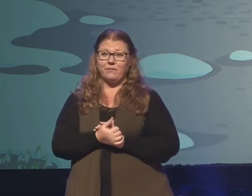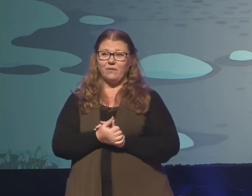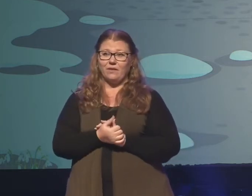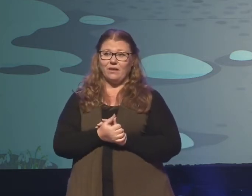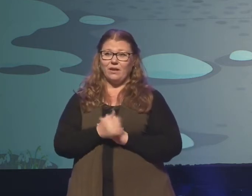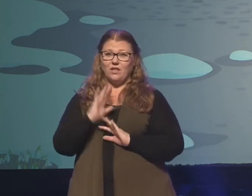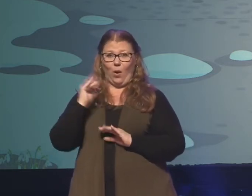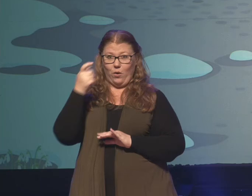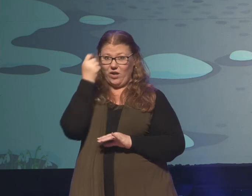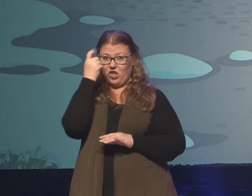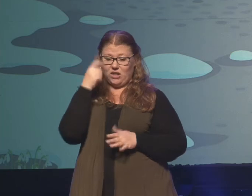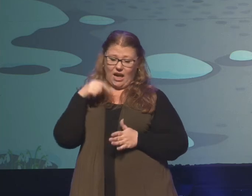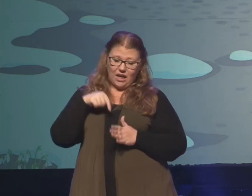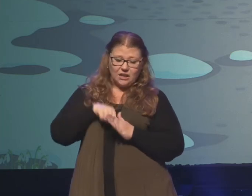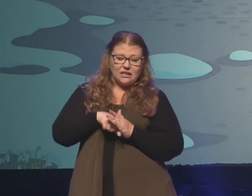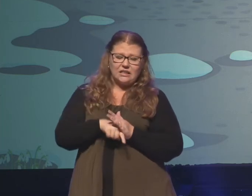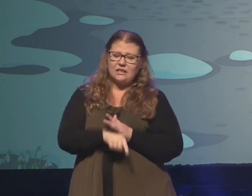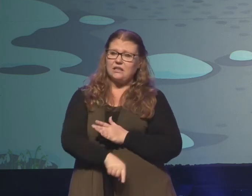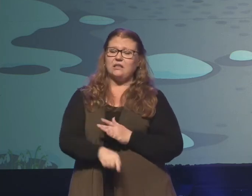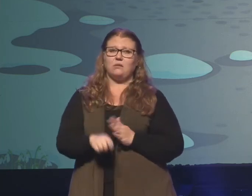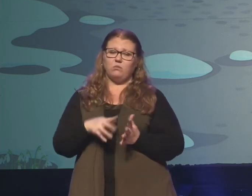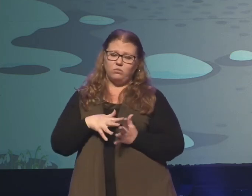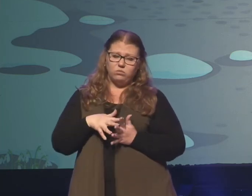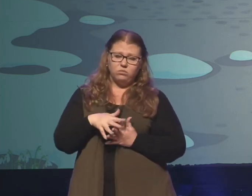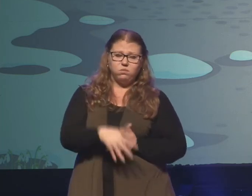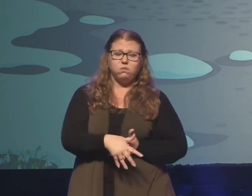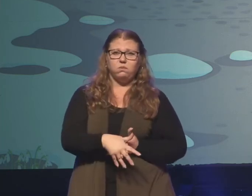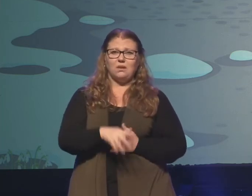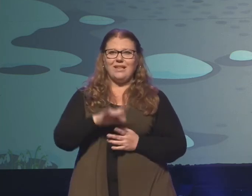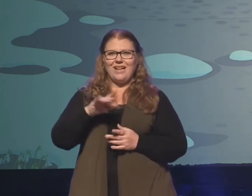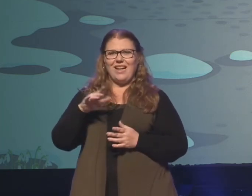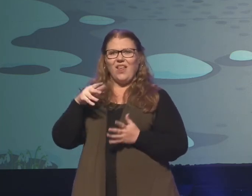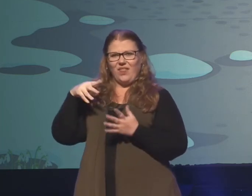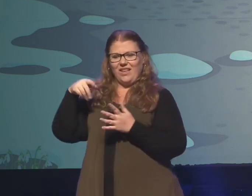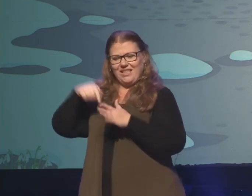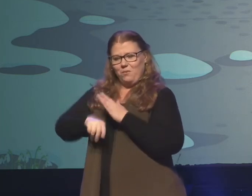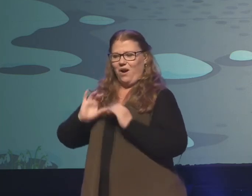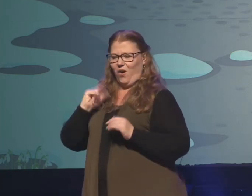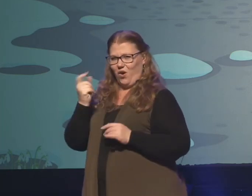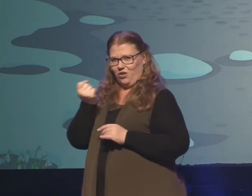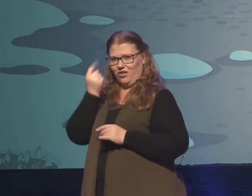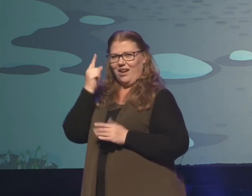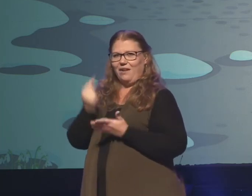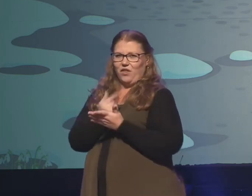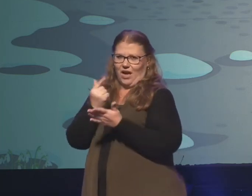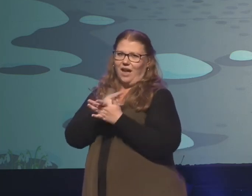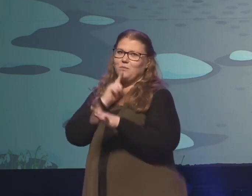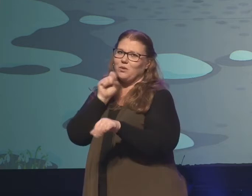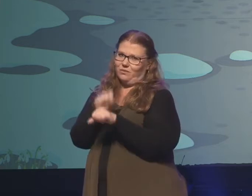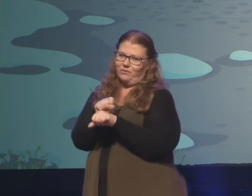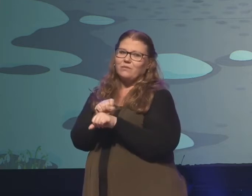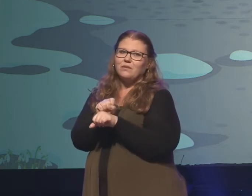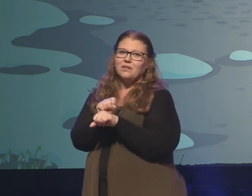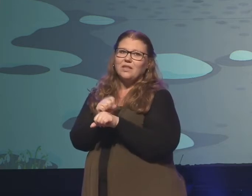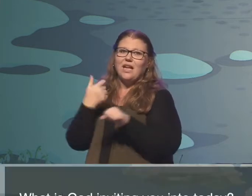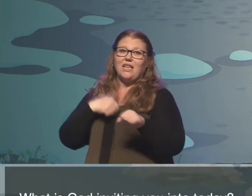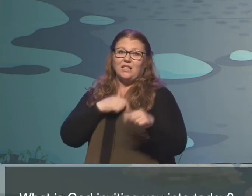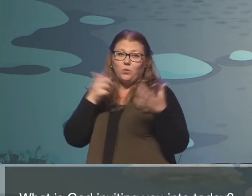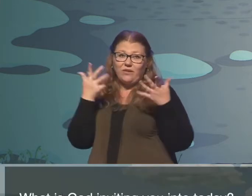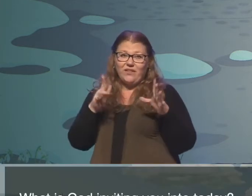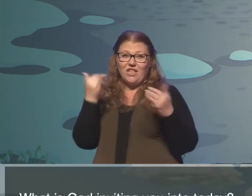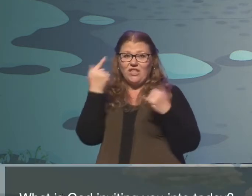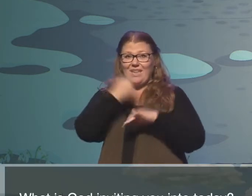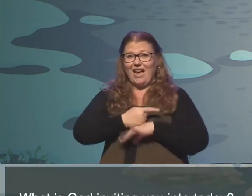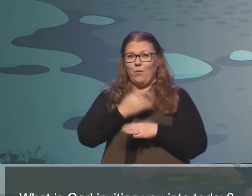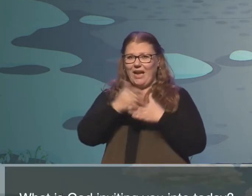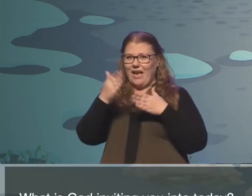deeper our understanding of human dignity, the deeper our understanding of the gospel actually is. So as we wrap up today, I like to end with